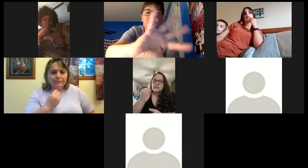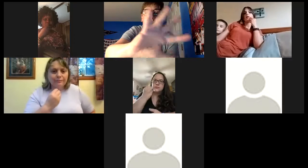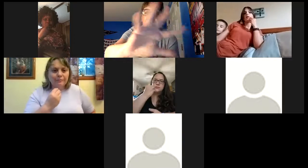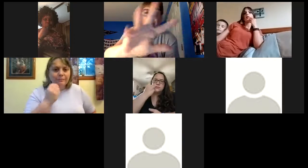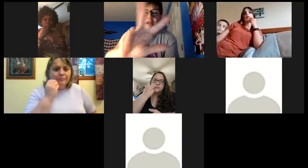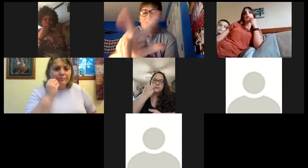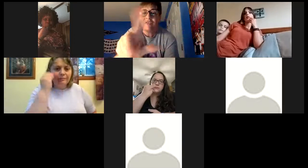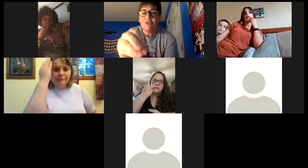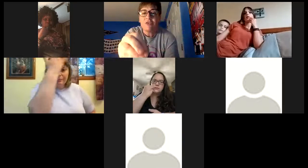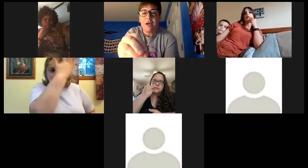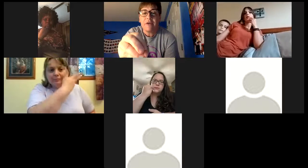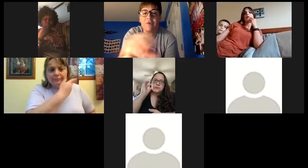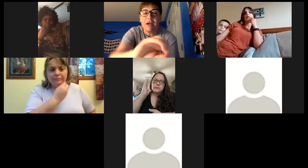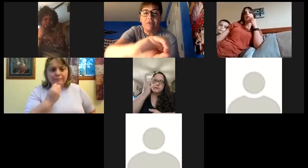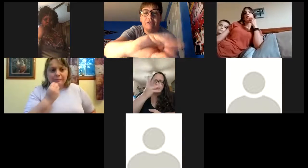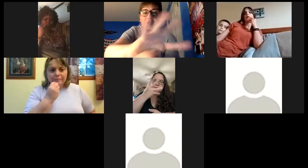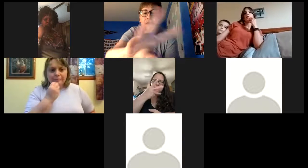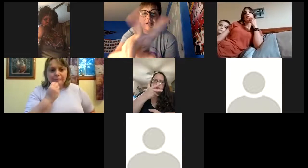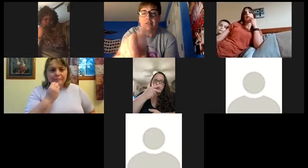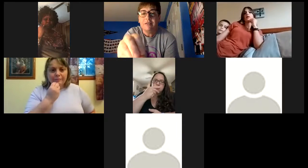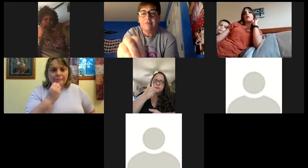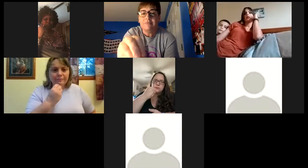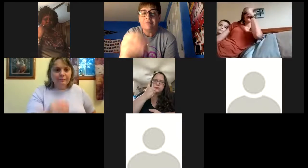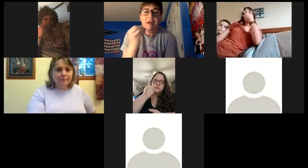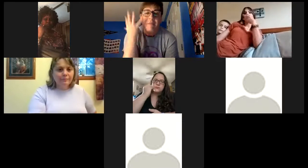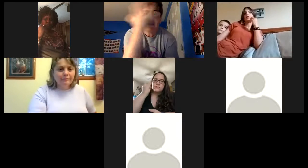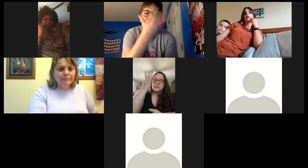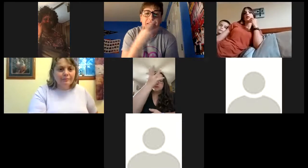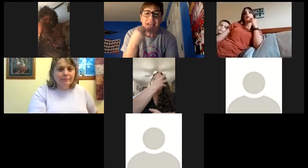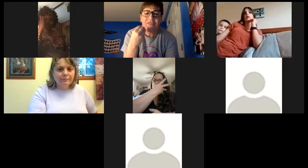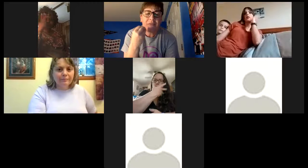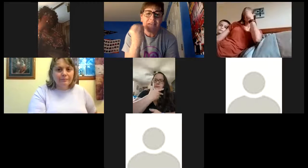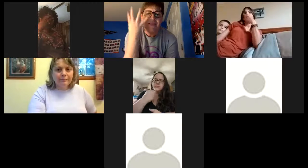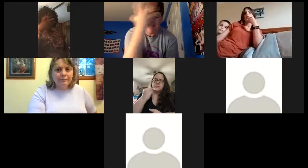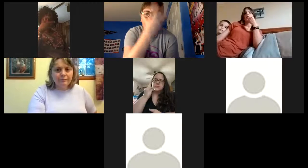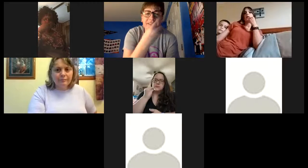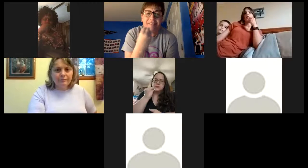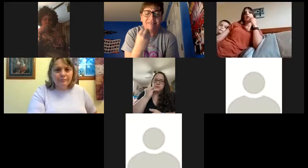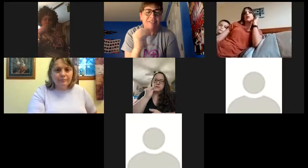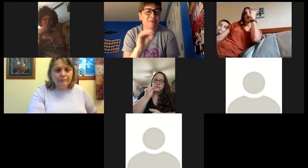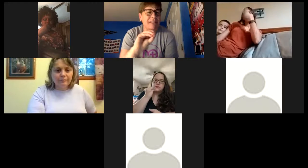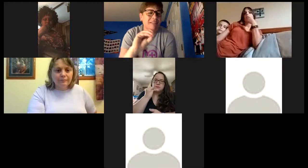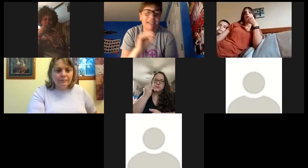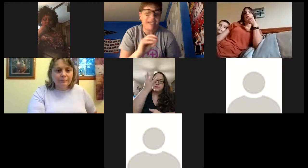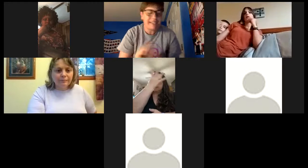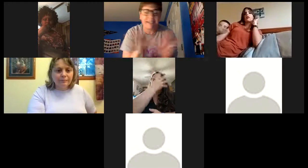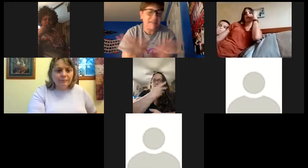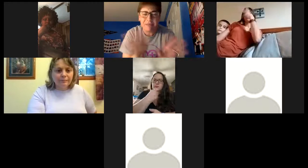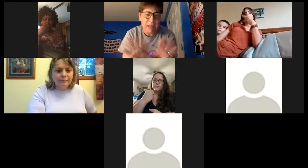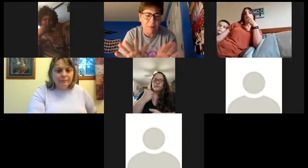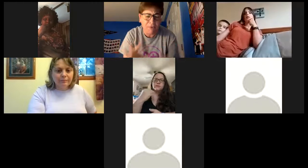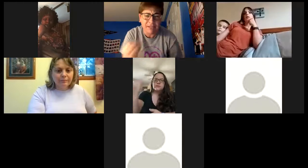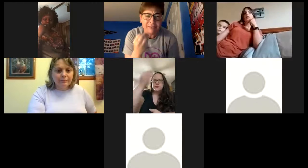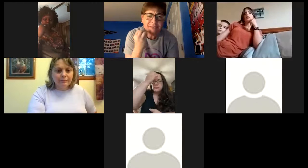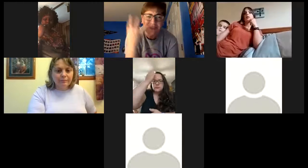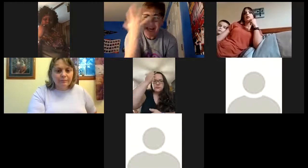You're going up and your fingers are coming around. But it doesn't have to be that, you know what I mean? Like, it doesn't have to be